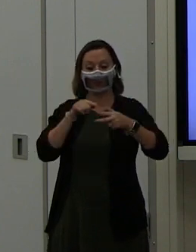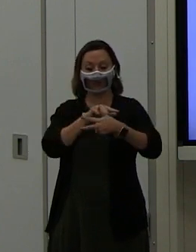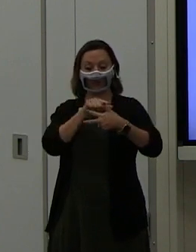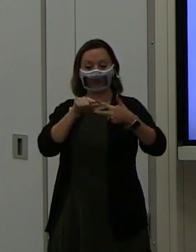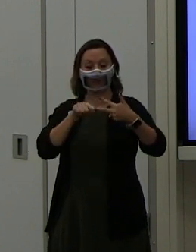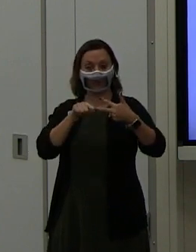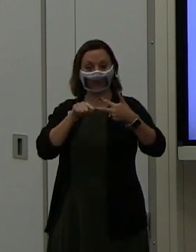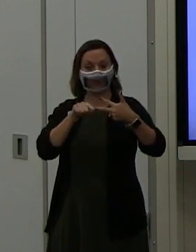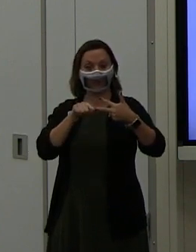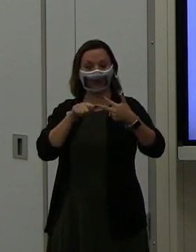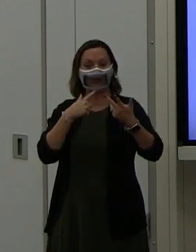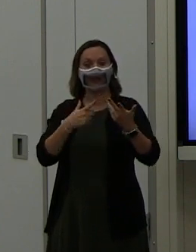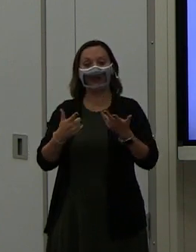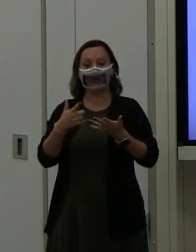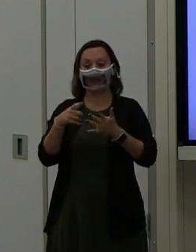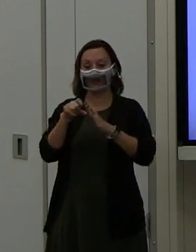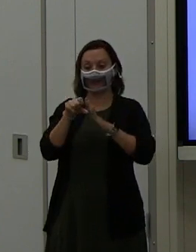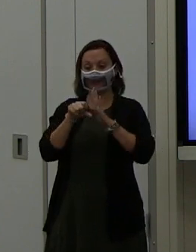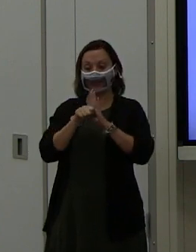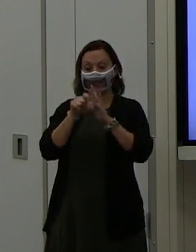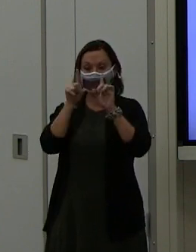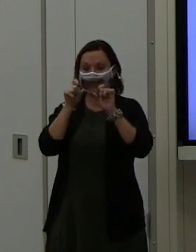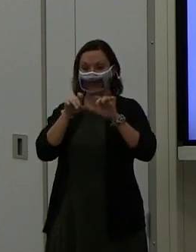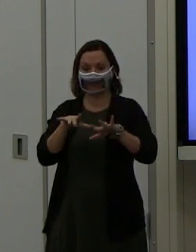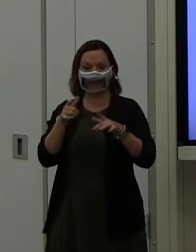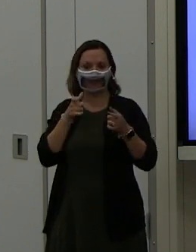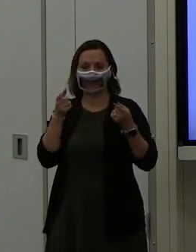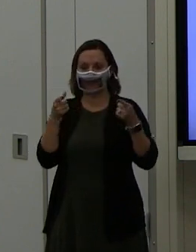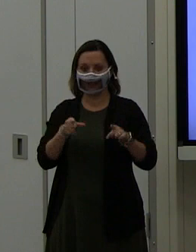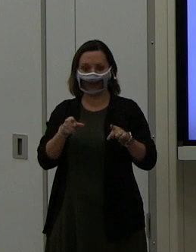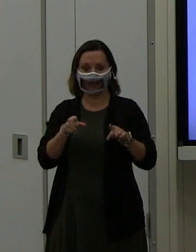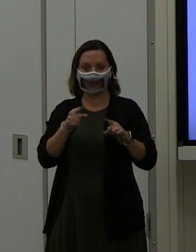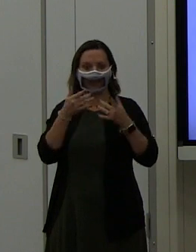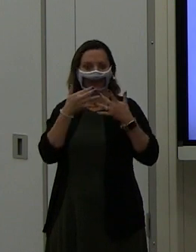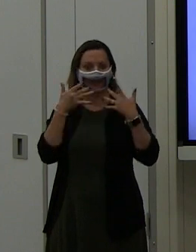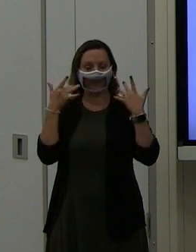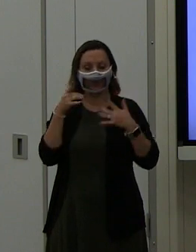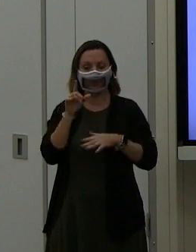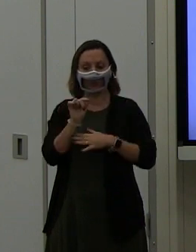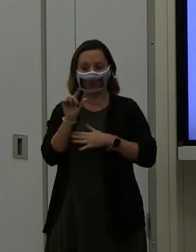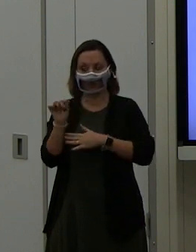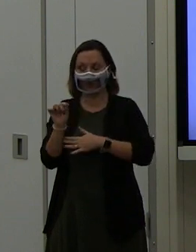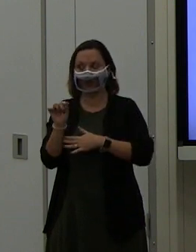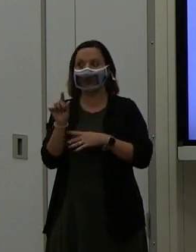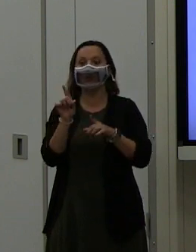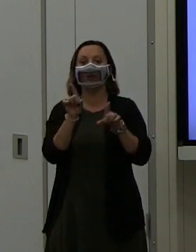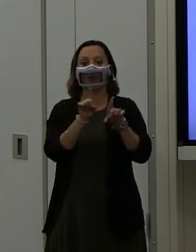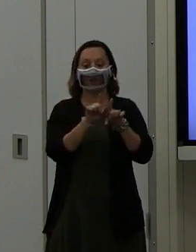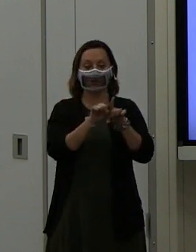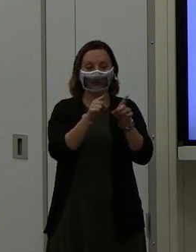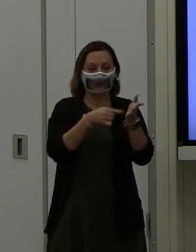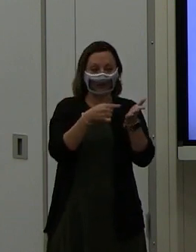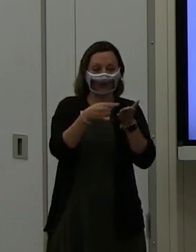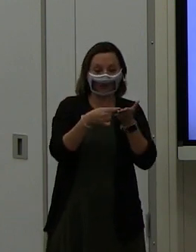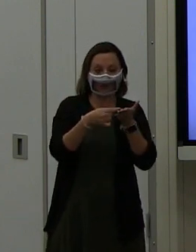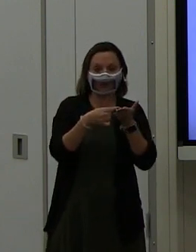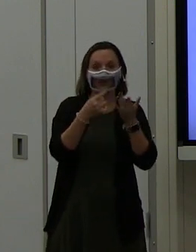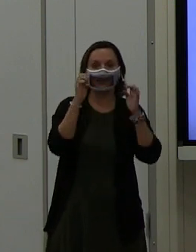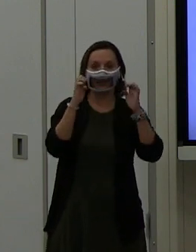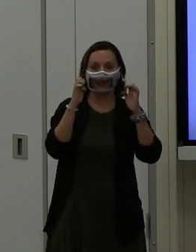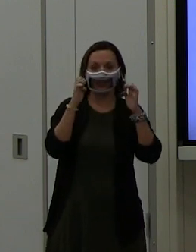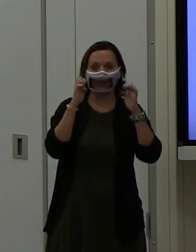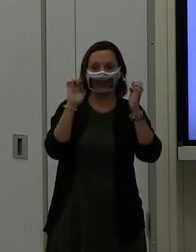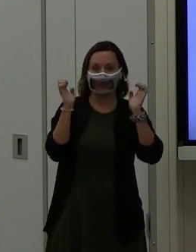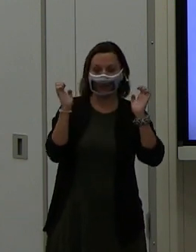those standards, as state assessments were not conducted in the spring of 2020. Also briefly touch on a summary of emergency learning or